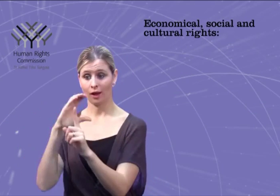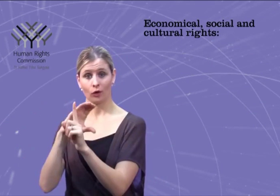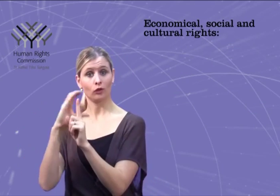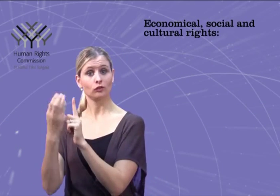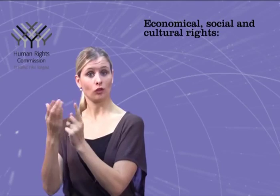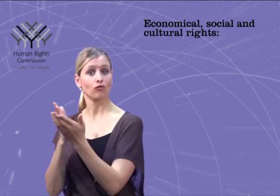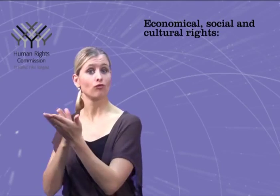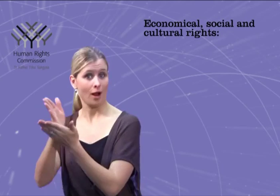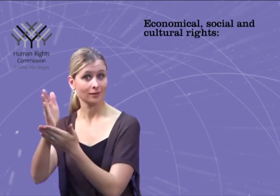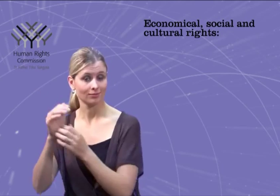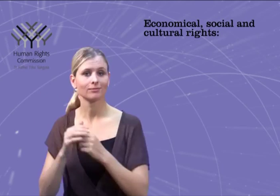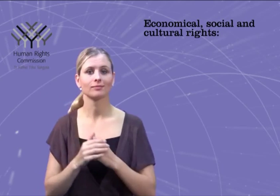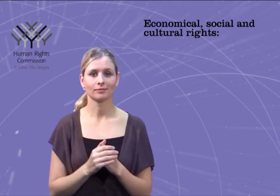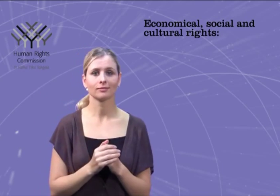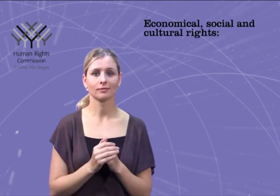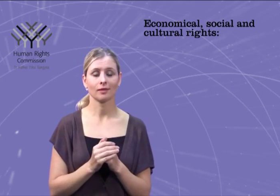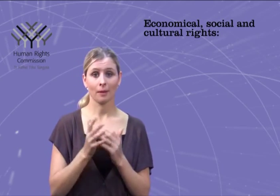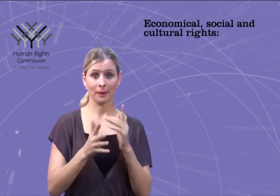Economic and social and cultural rights,